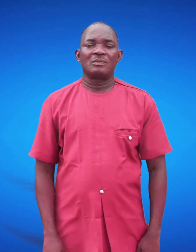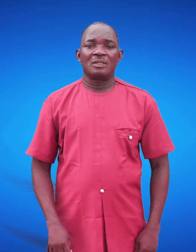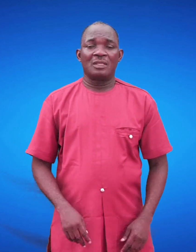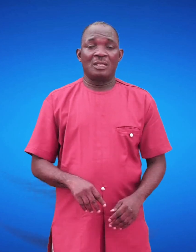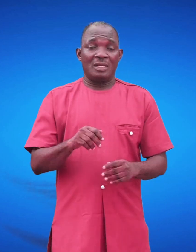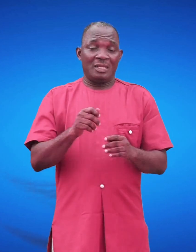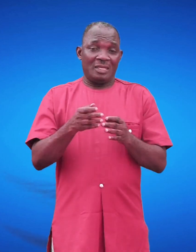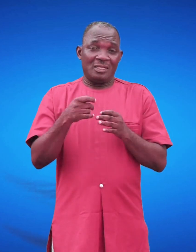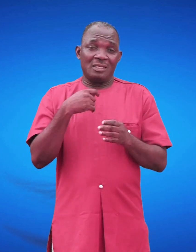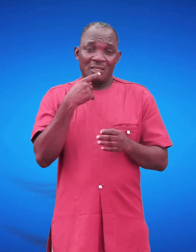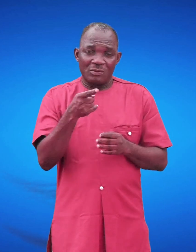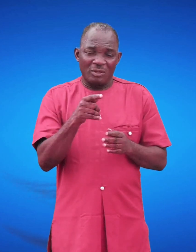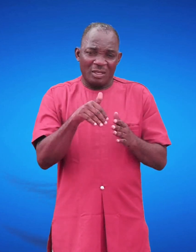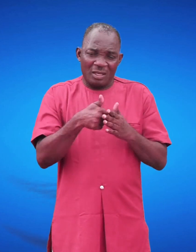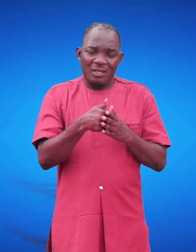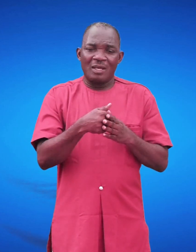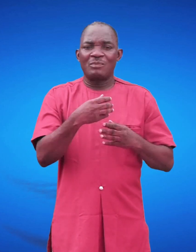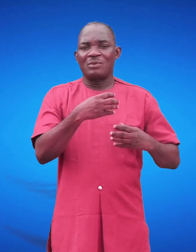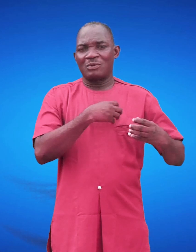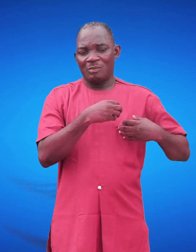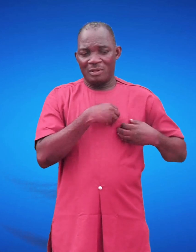you how to complain.